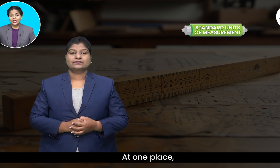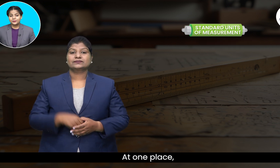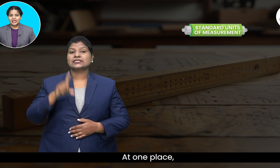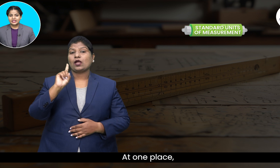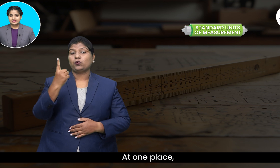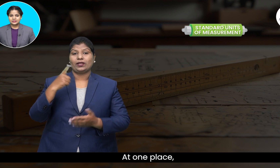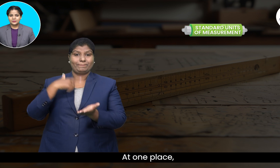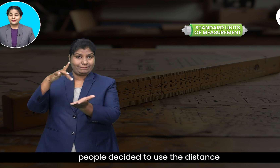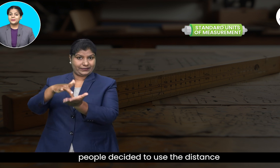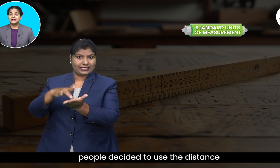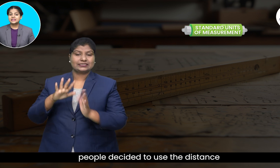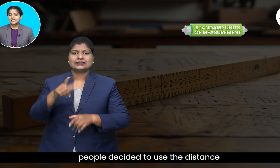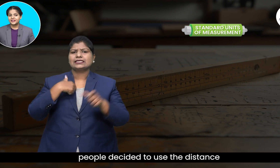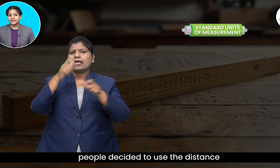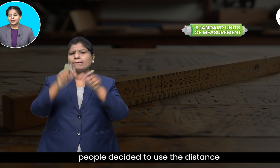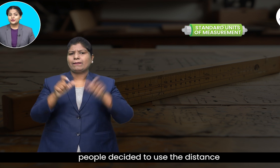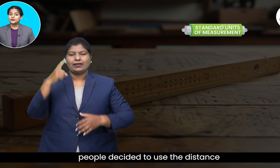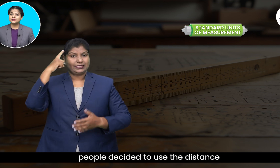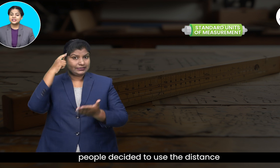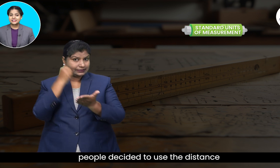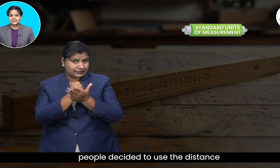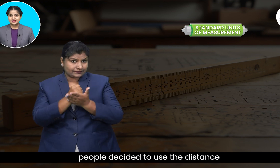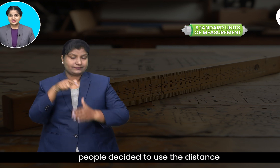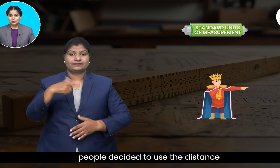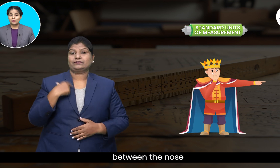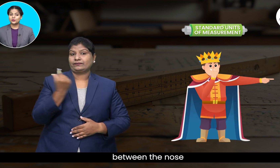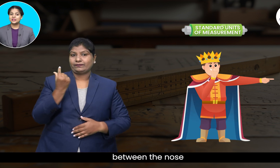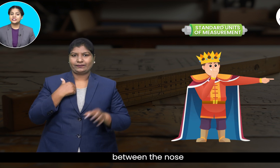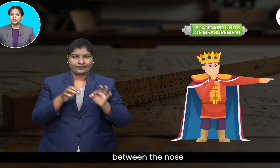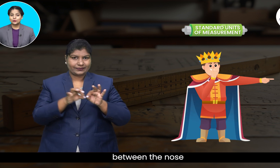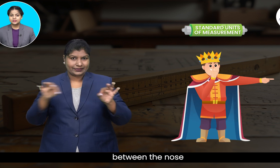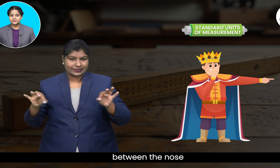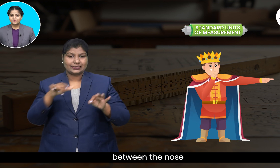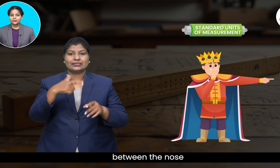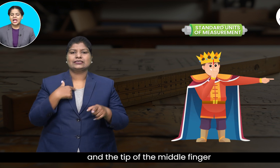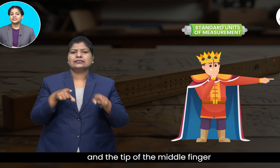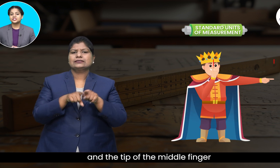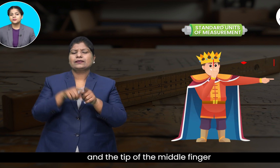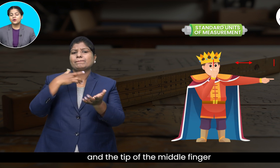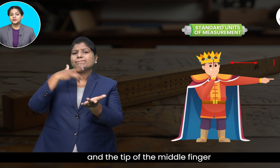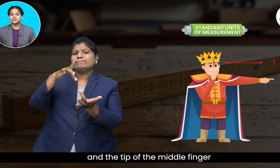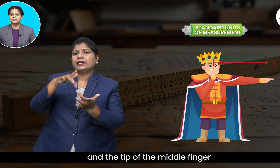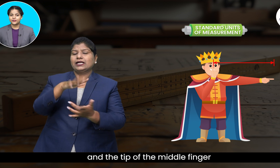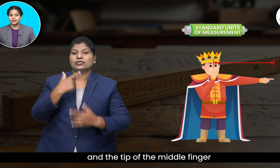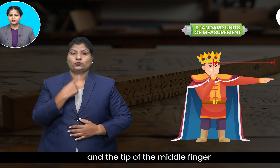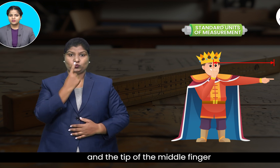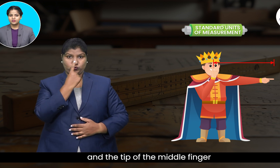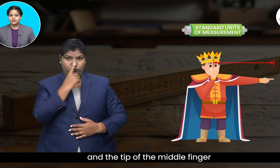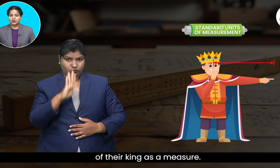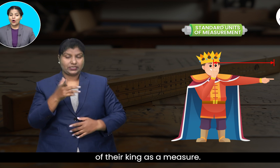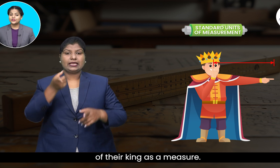At one place, people decided to use the distance between the nose and the tip of the middle